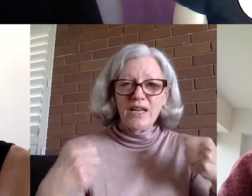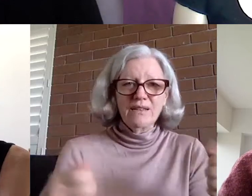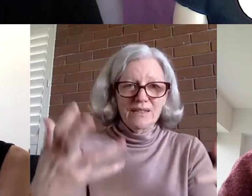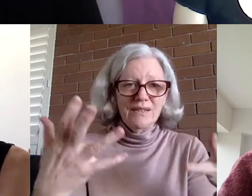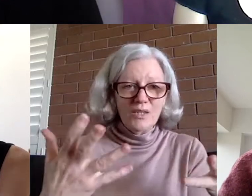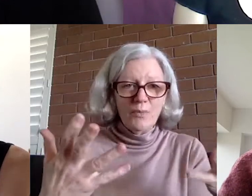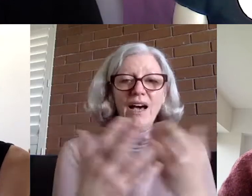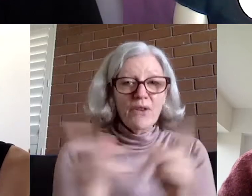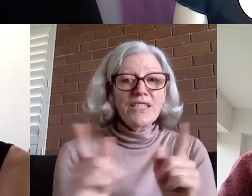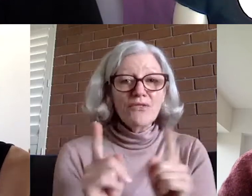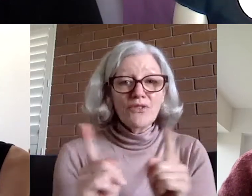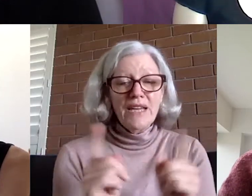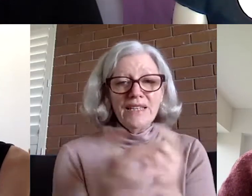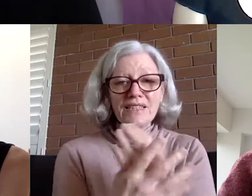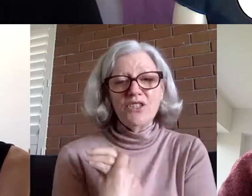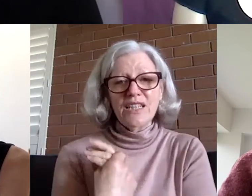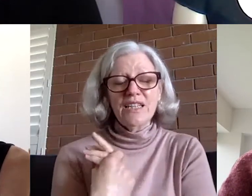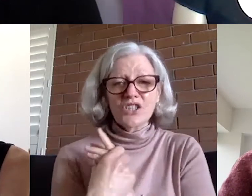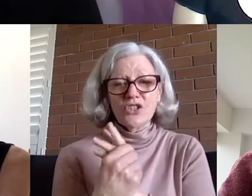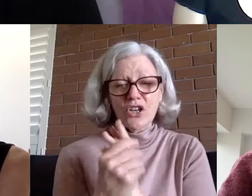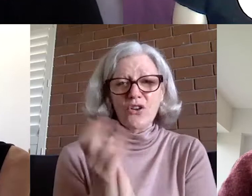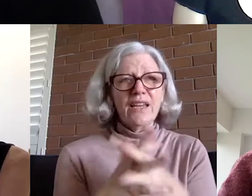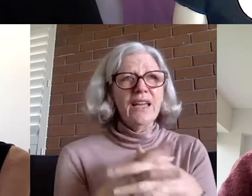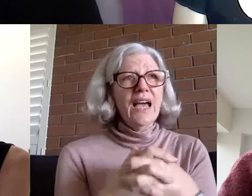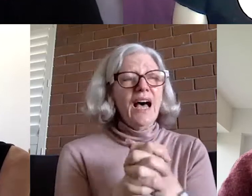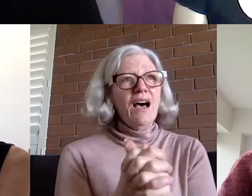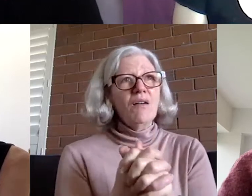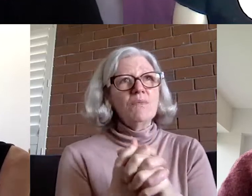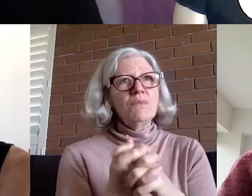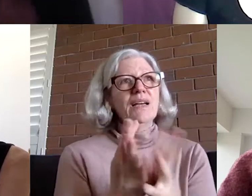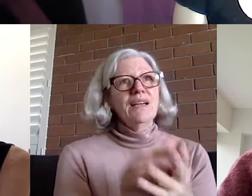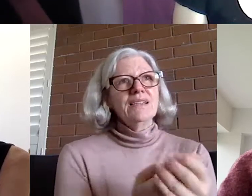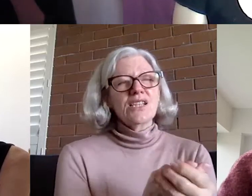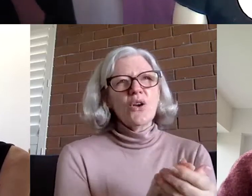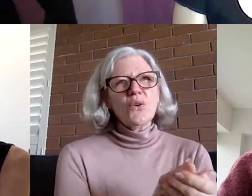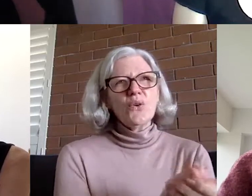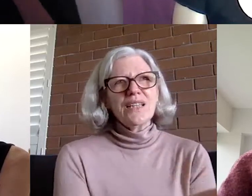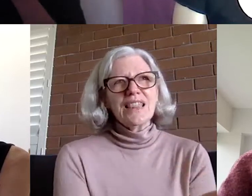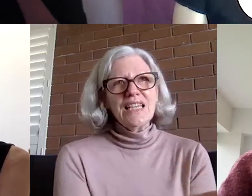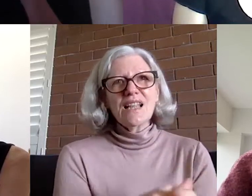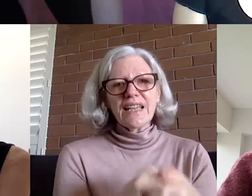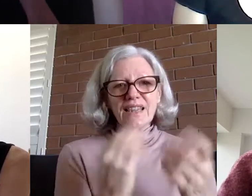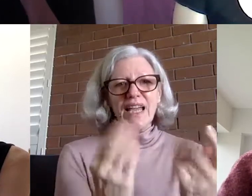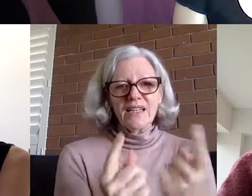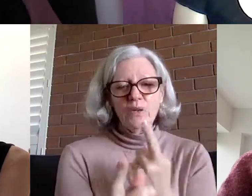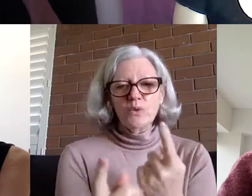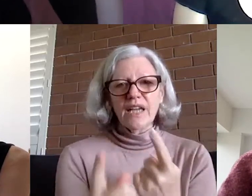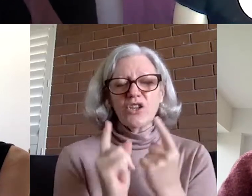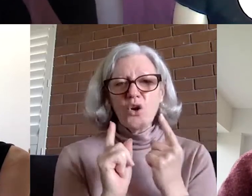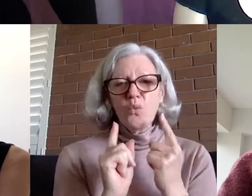swing in the park. Very different meanings if you're telling a child to go there. So things like that, it was like no